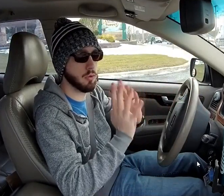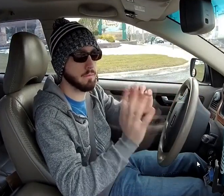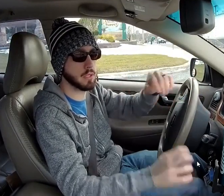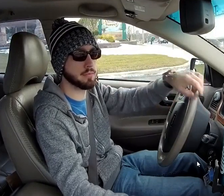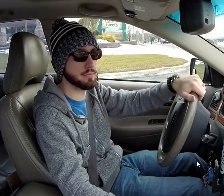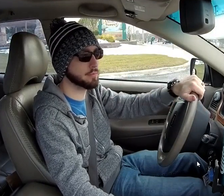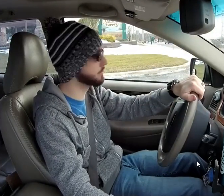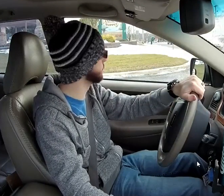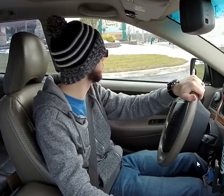There's some traffic.